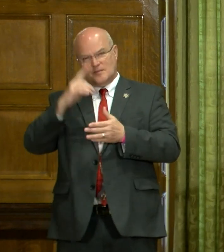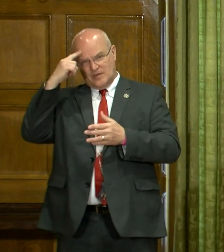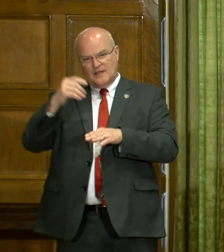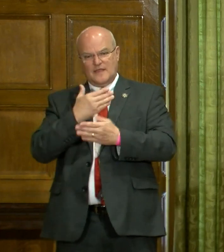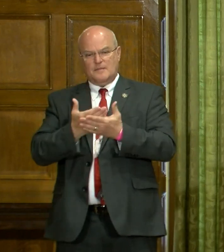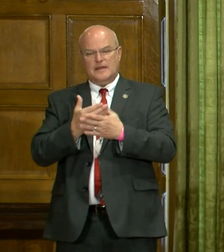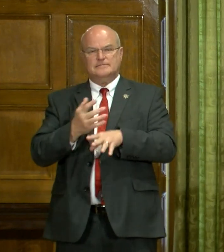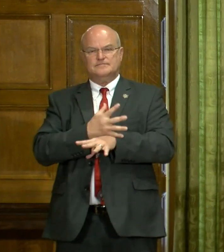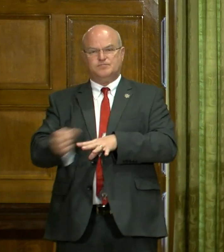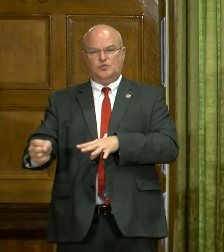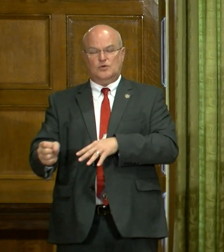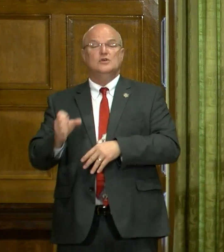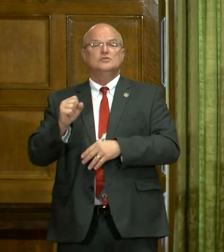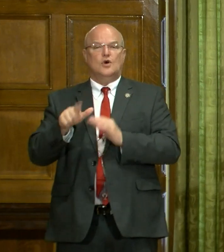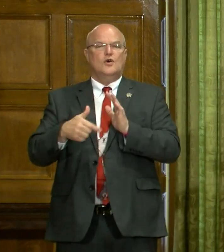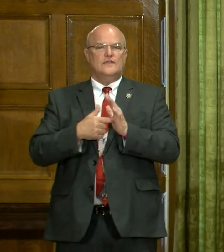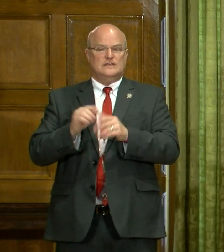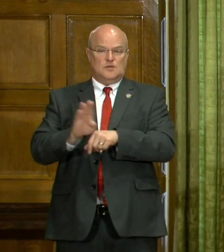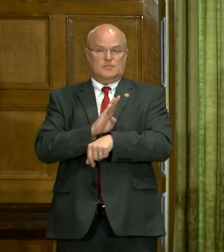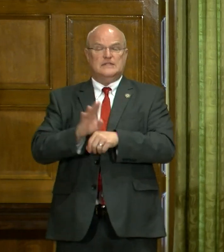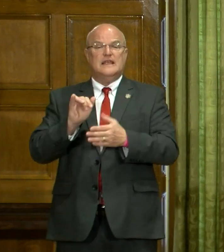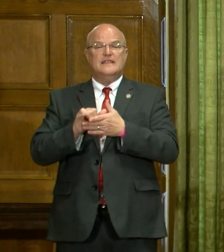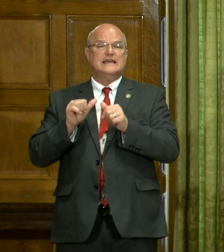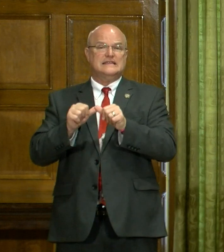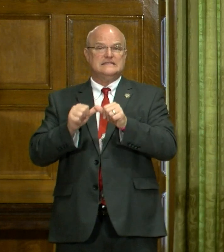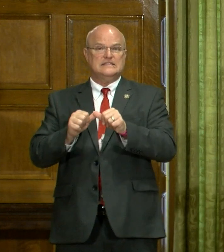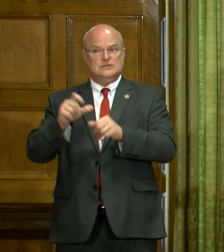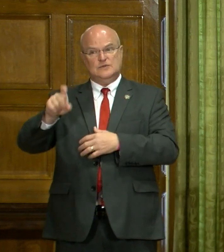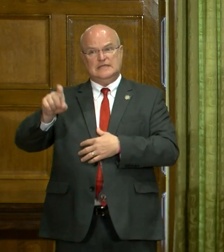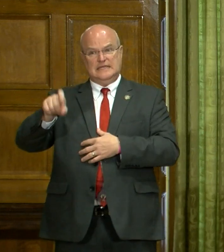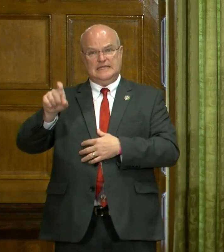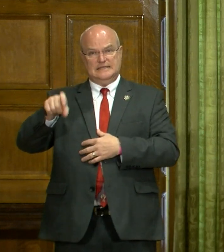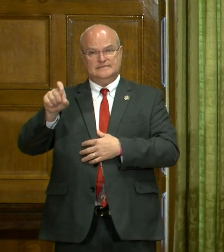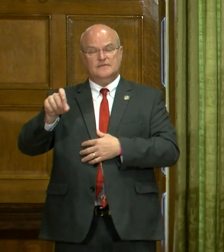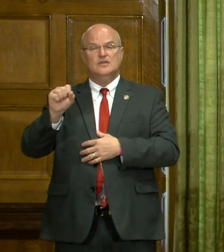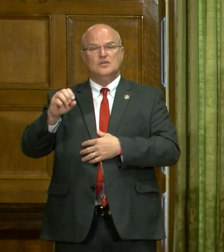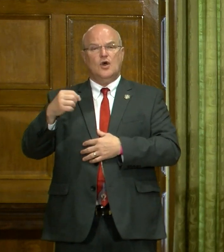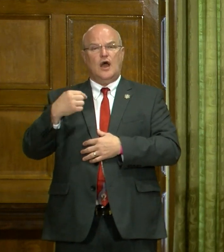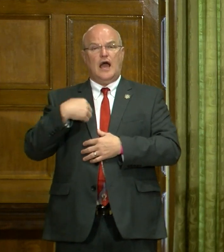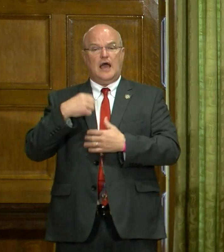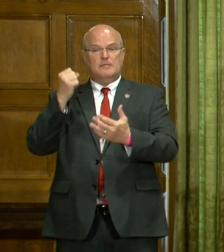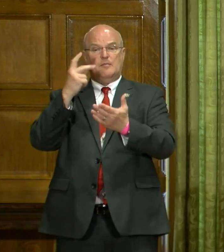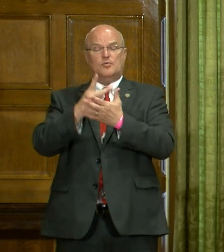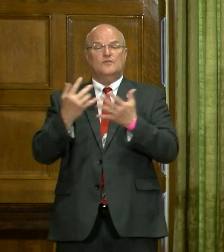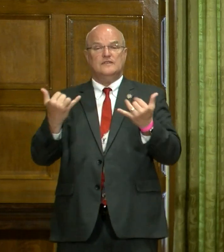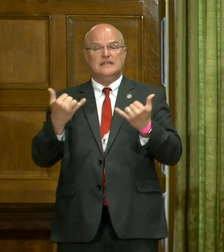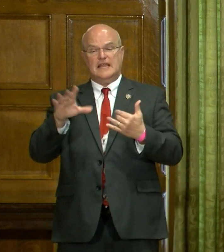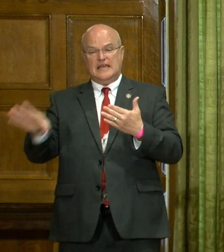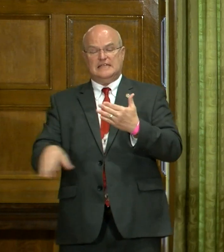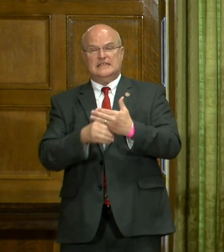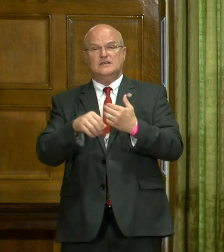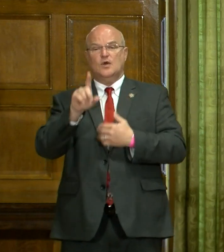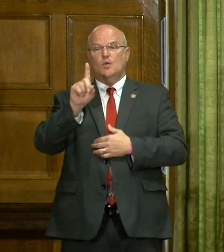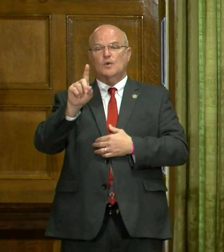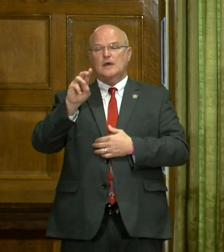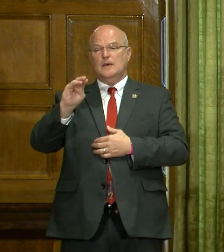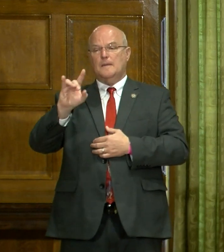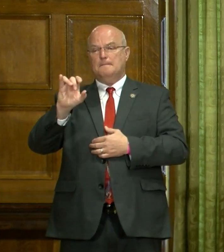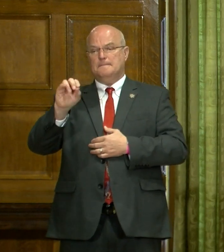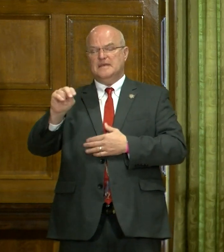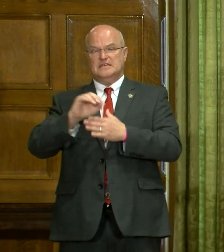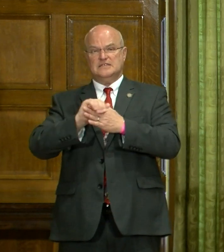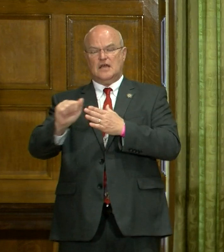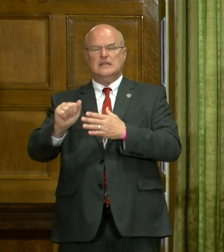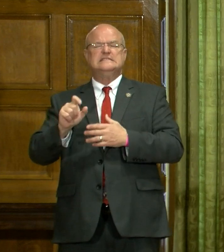out of money. And so these are businesses that continue to be in need. And so I am approving today an additional $1 million that should